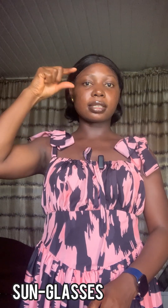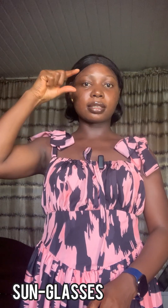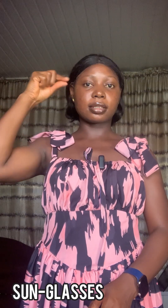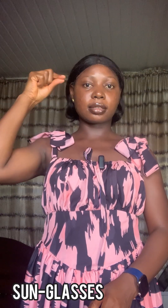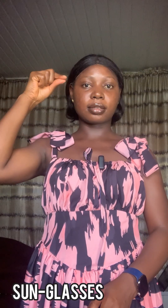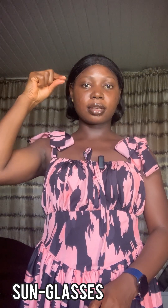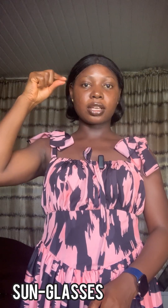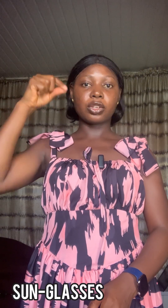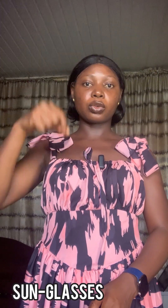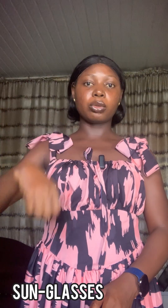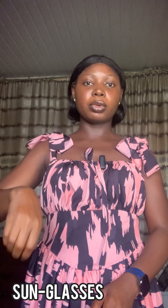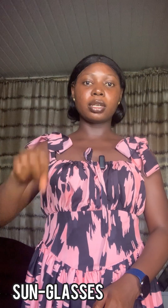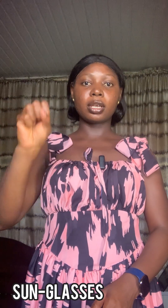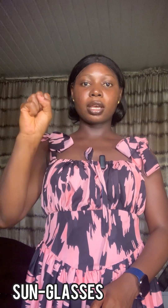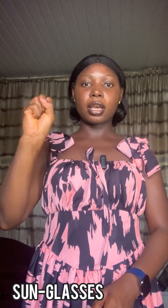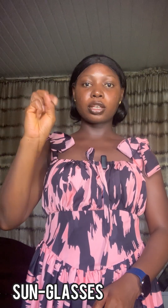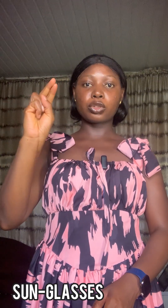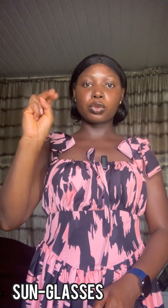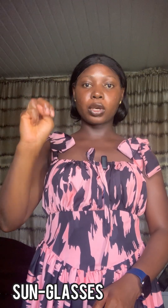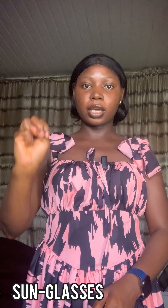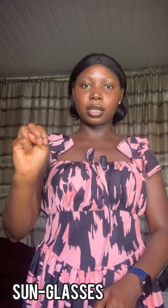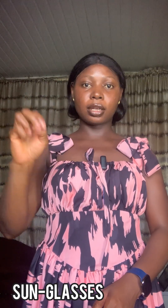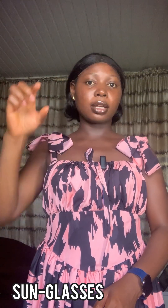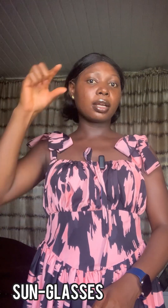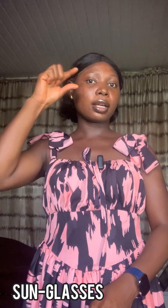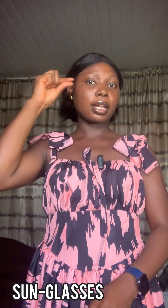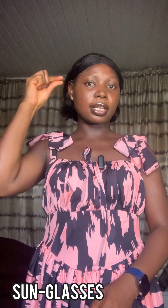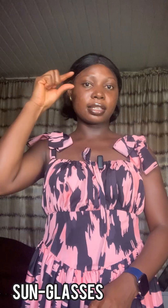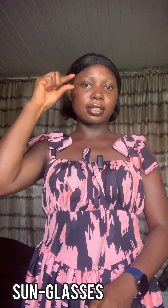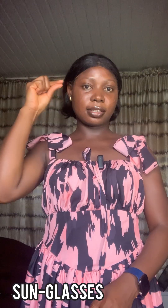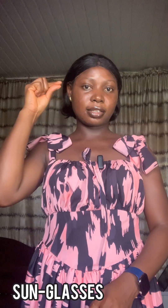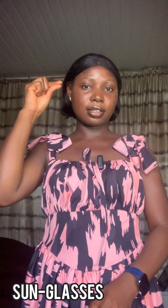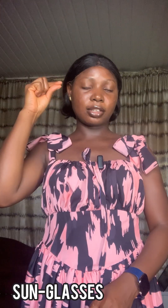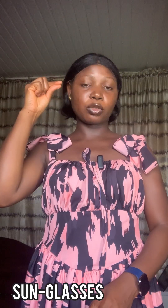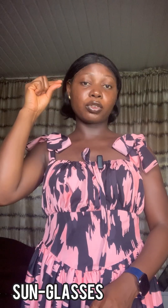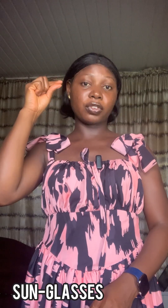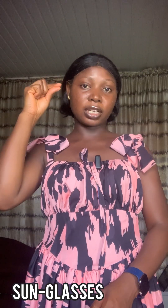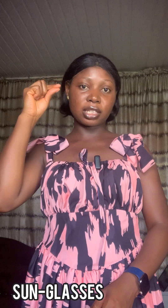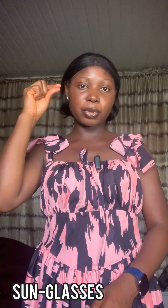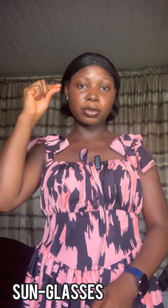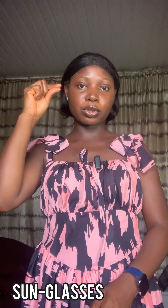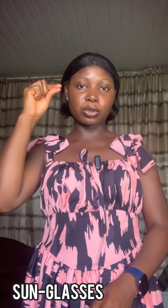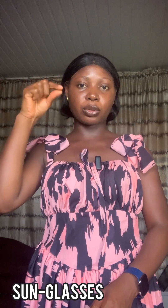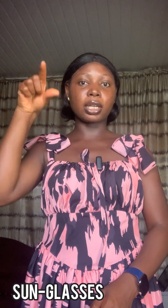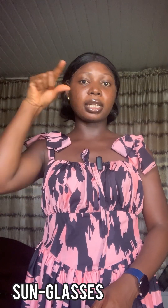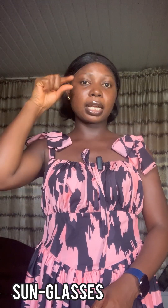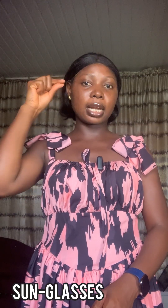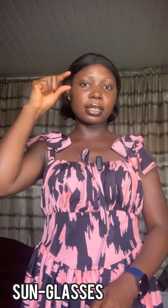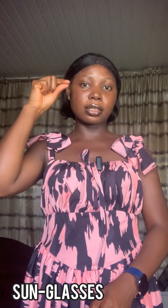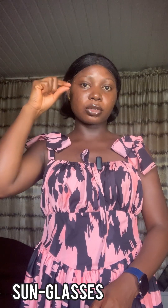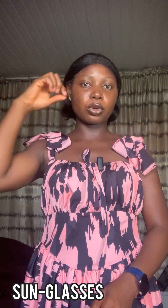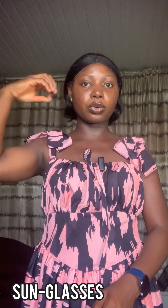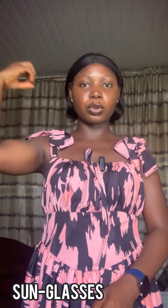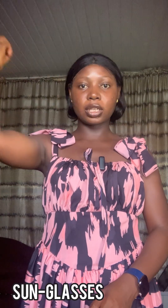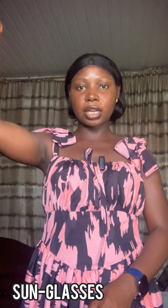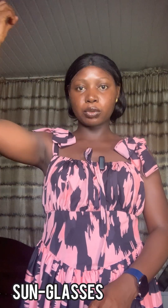glasses. You could be SUN glasses. You could finger spell the sun, then glasses, or you could either do